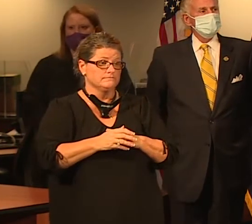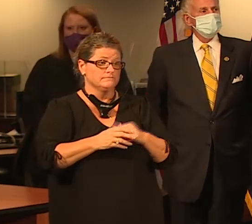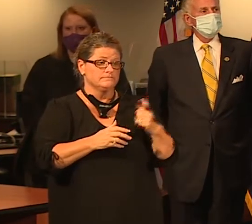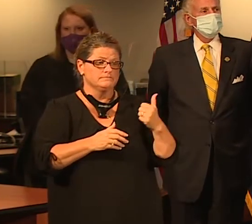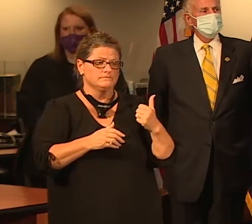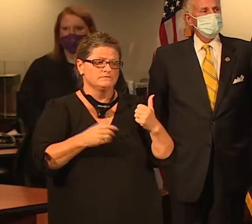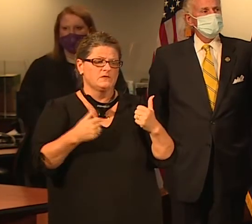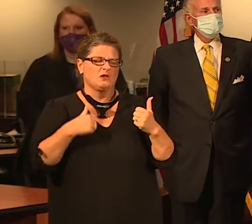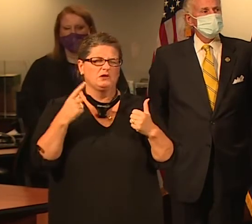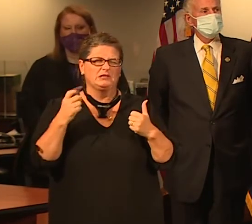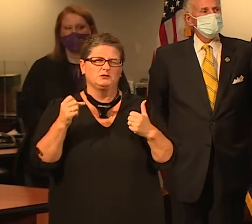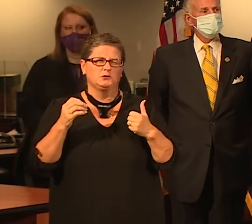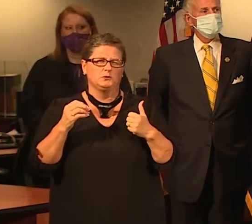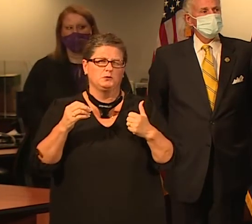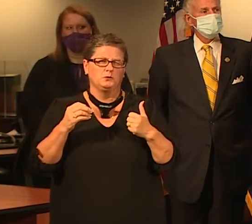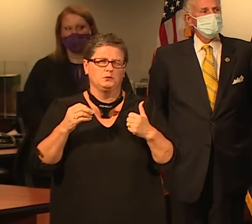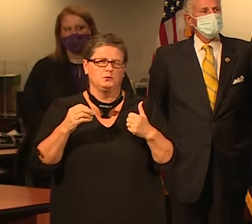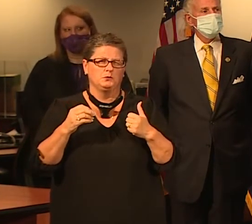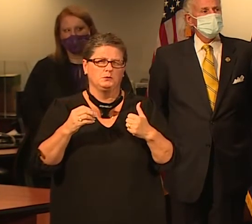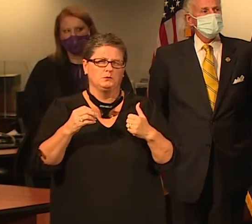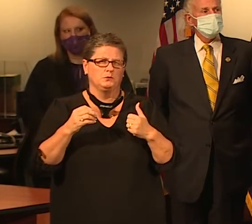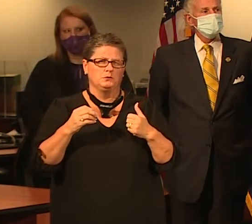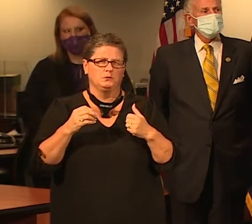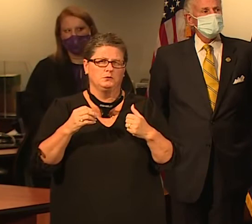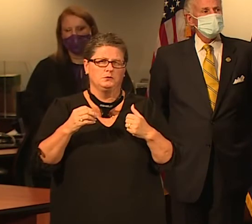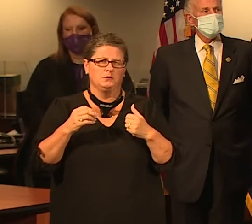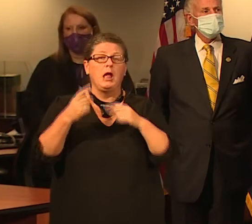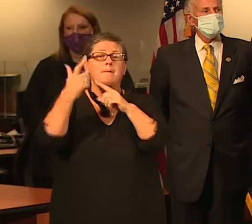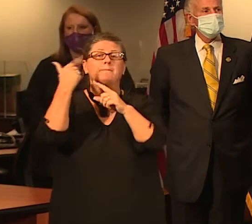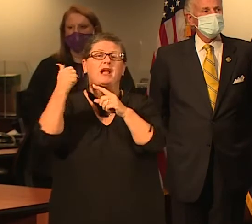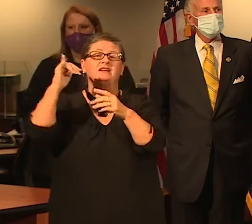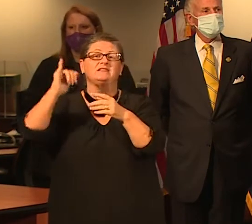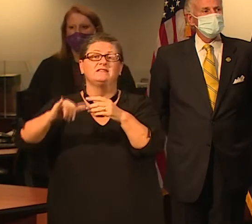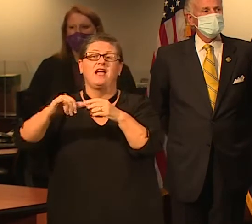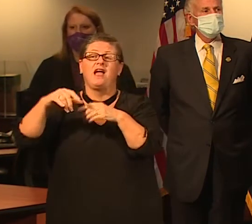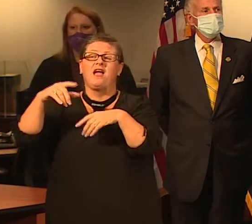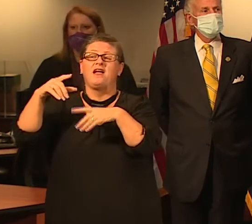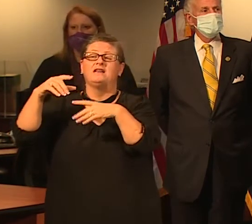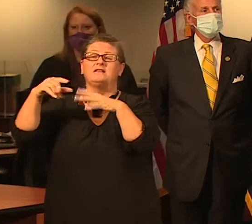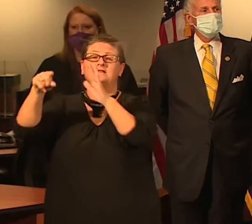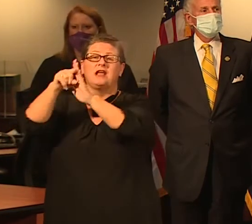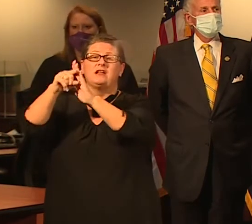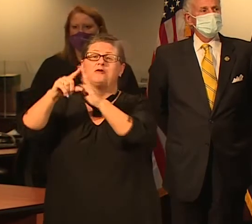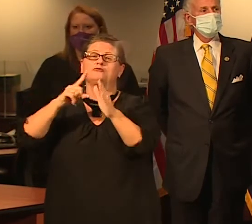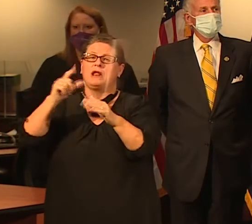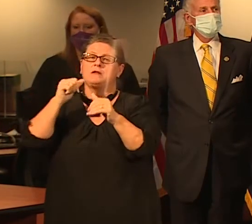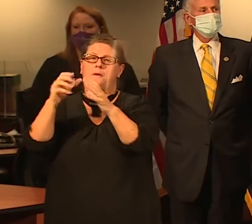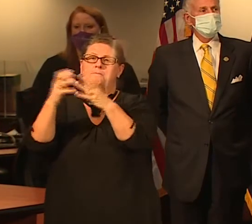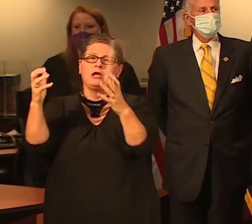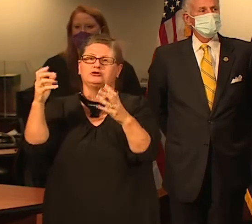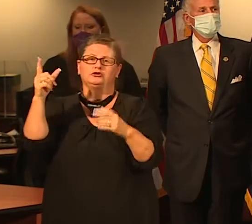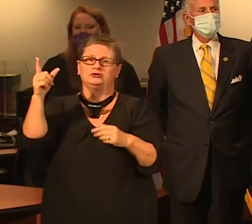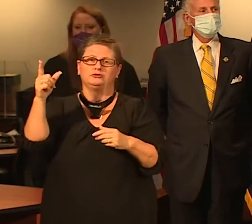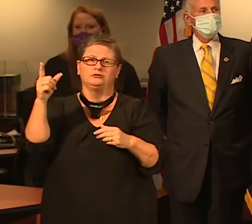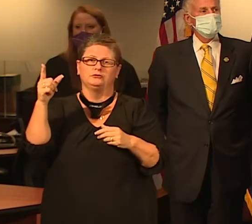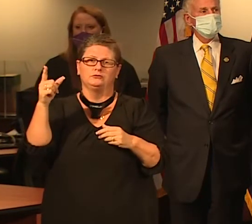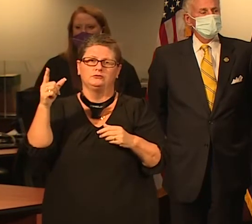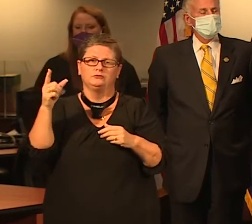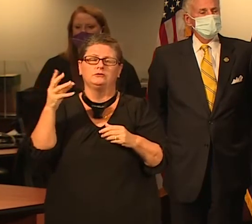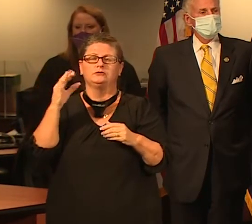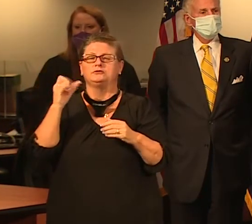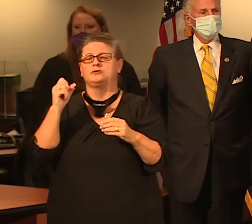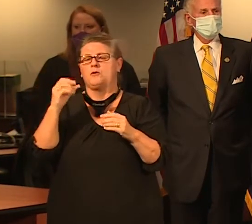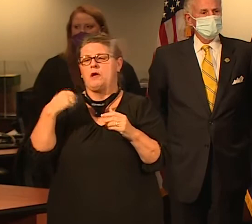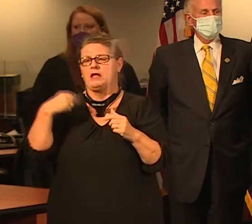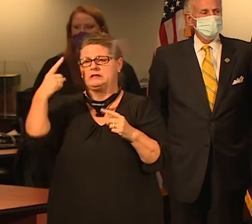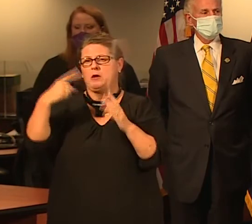don't believe it. My understanding is there's not a significant impact on that, but that will be determined once we receive all these